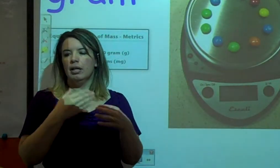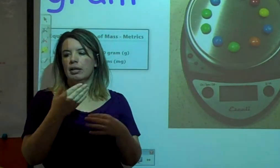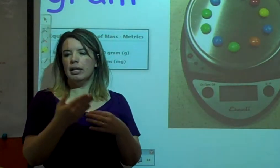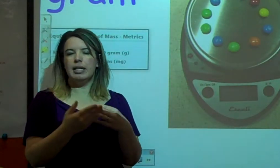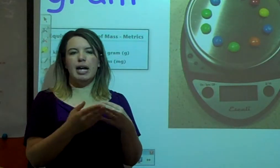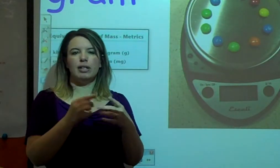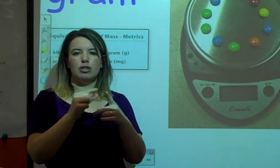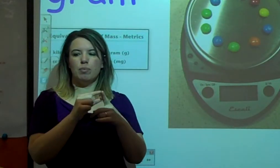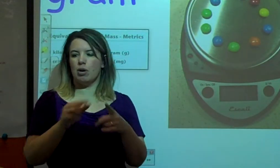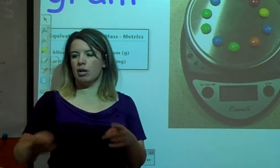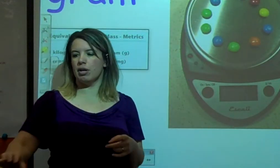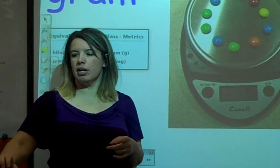The next word